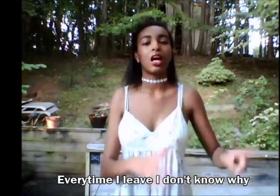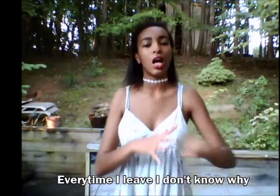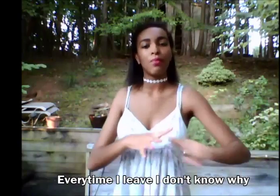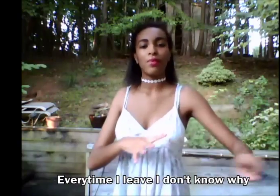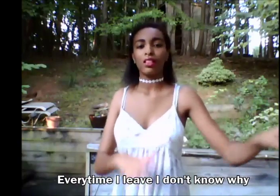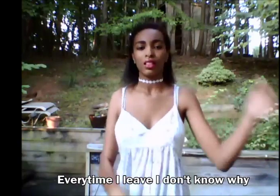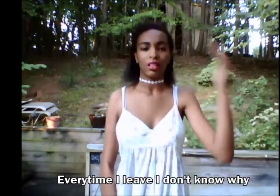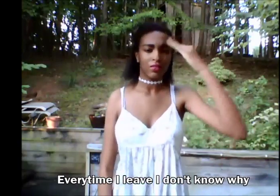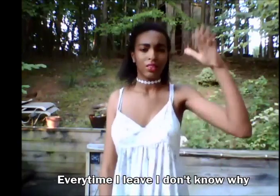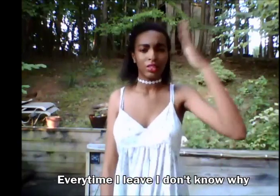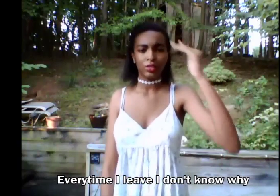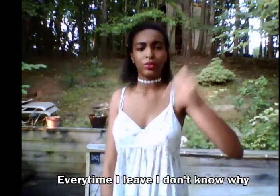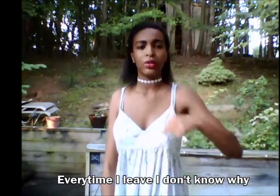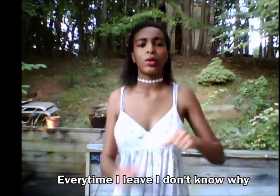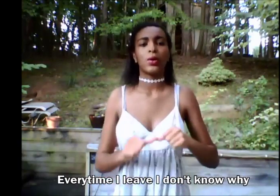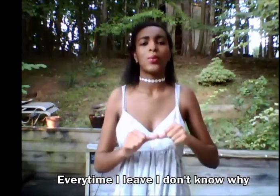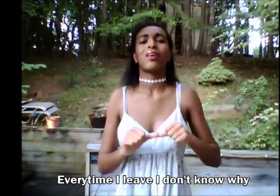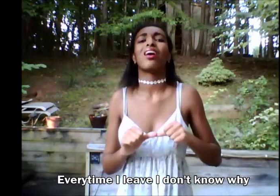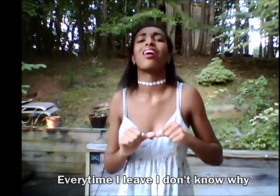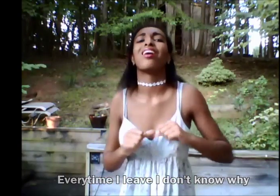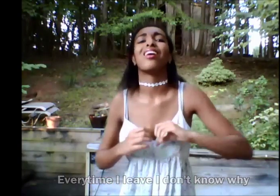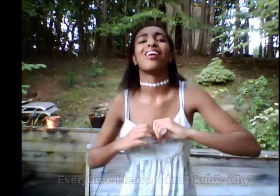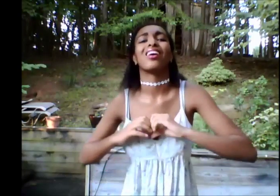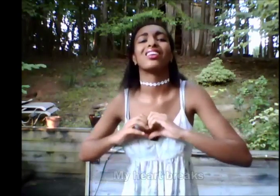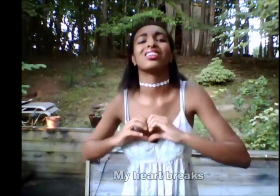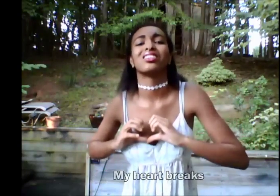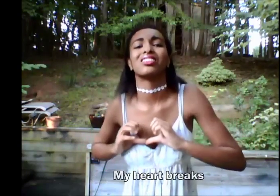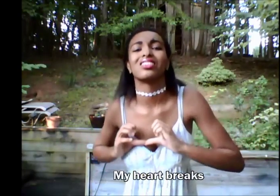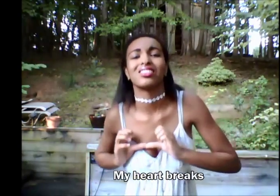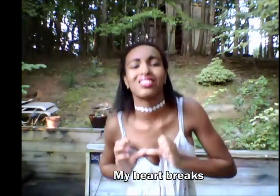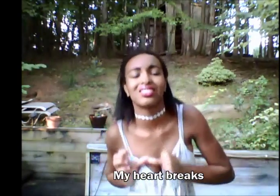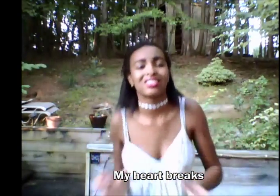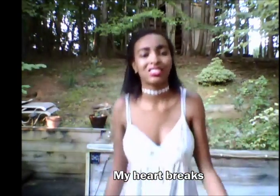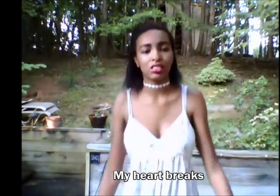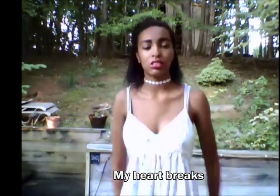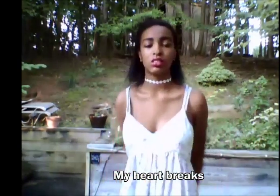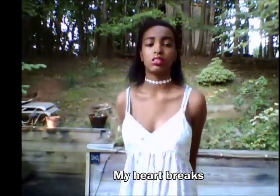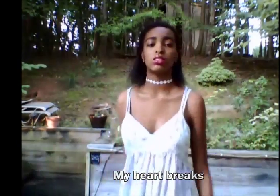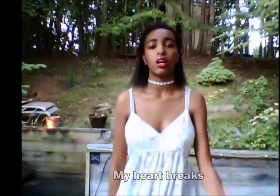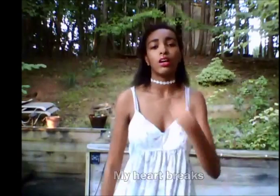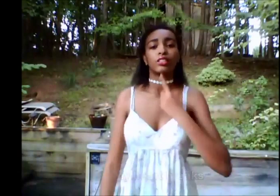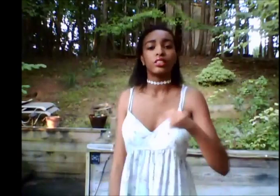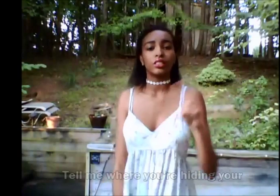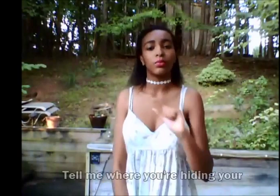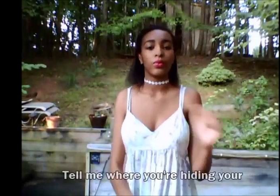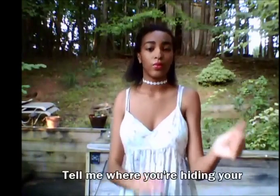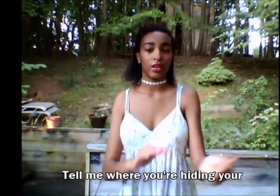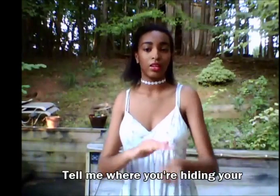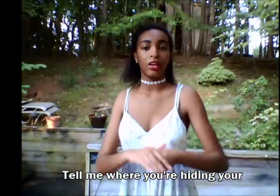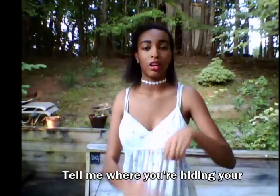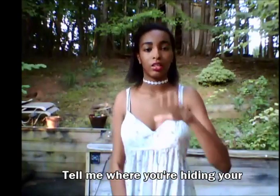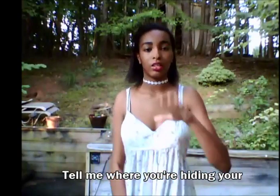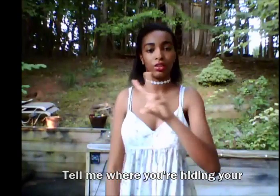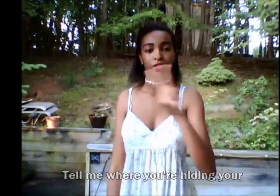yeah I don't know why my heartbeat is to break Tell me where you're hiding your